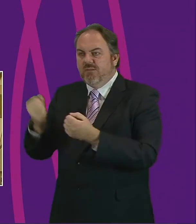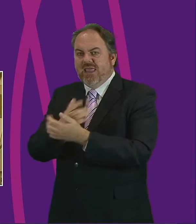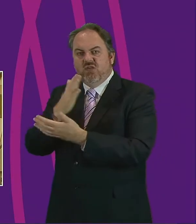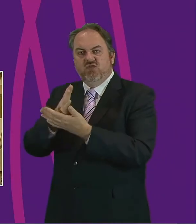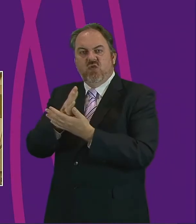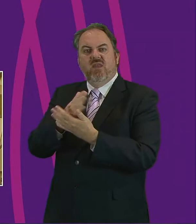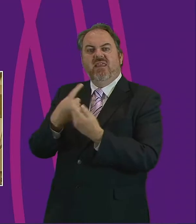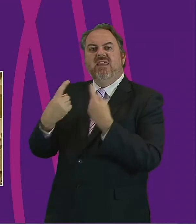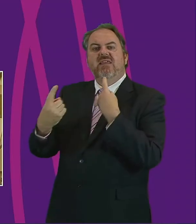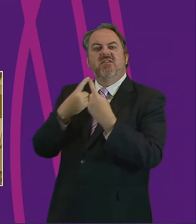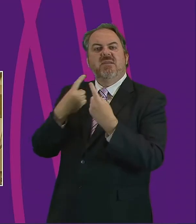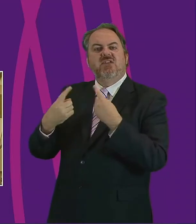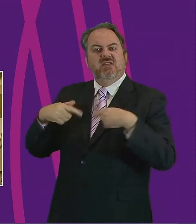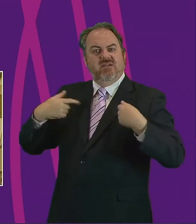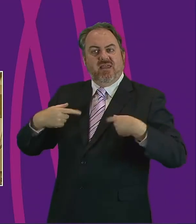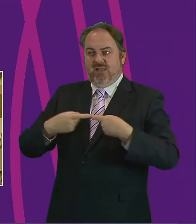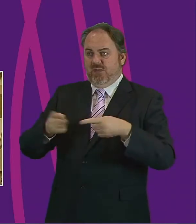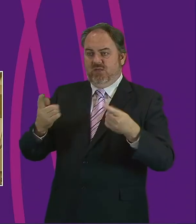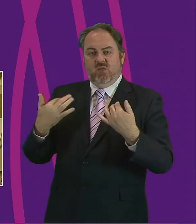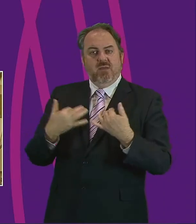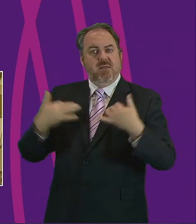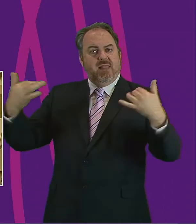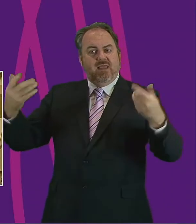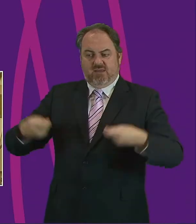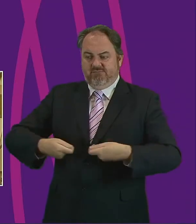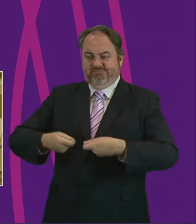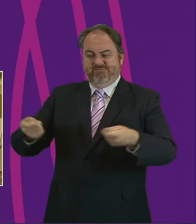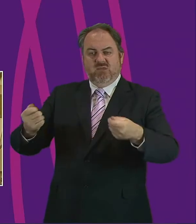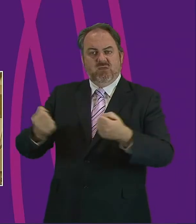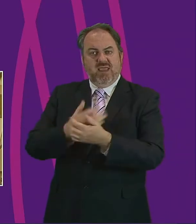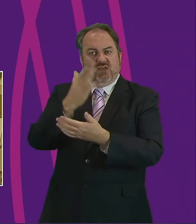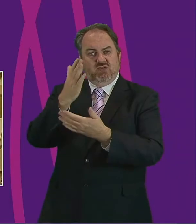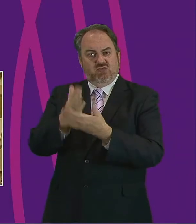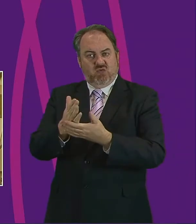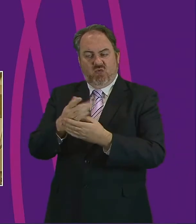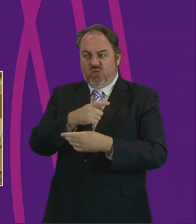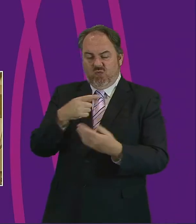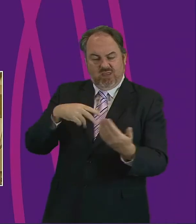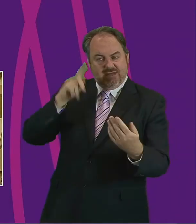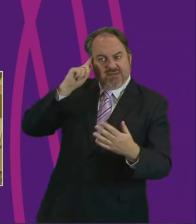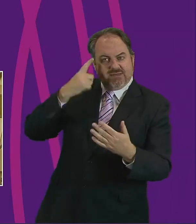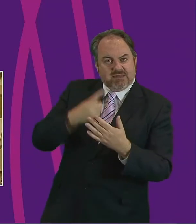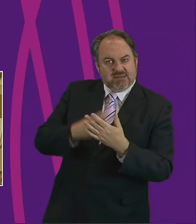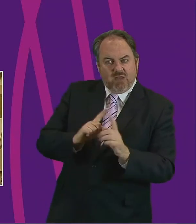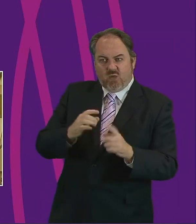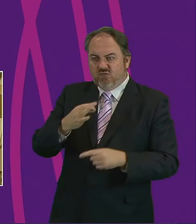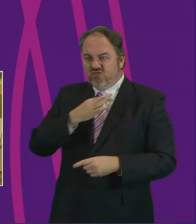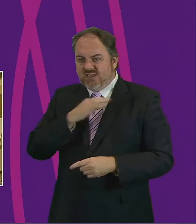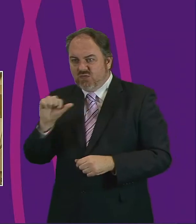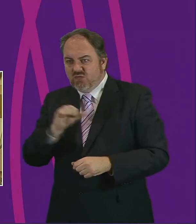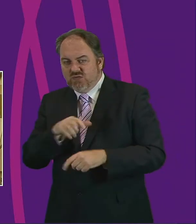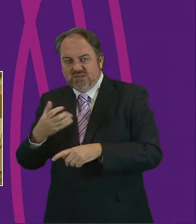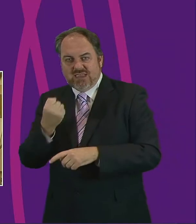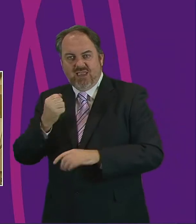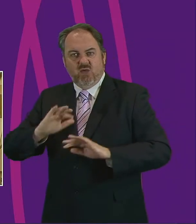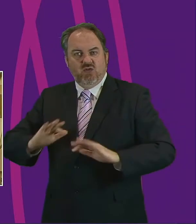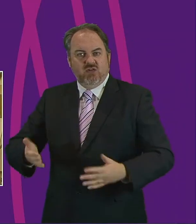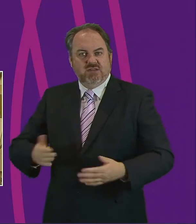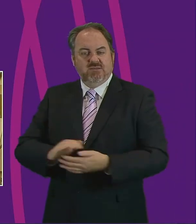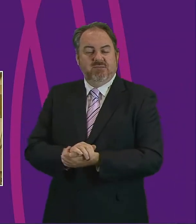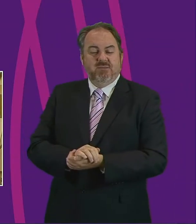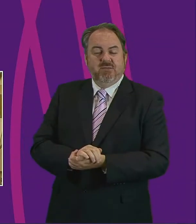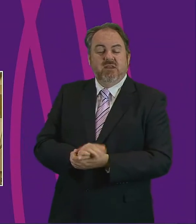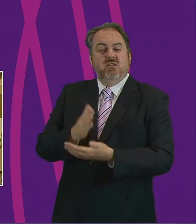public so that they can take informed judgments about risks that they might be taking, but it will also involve discussions between national and local